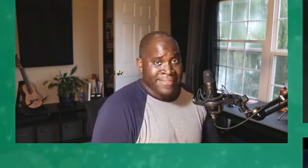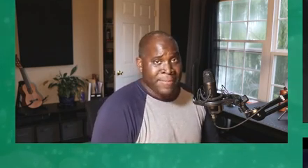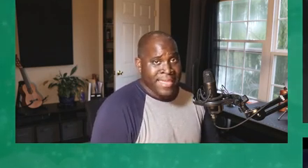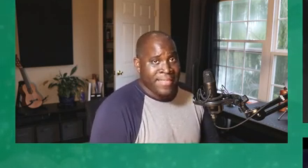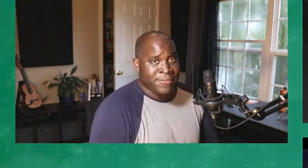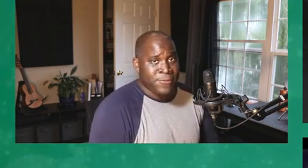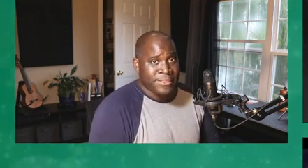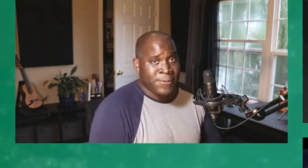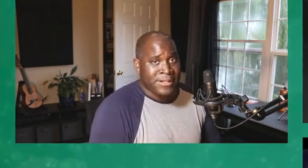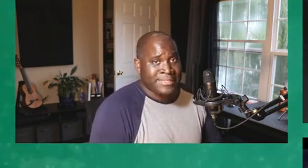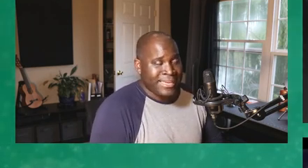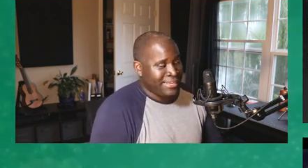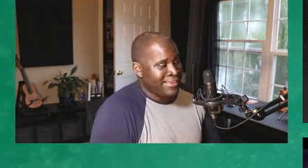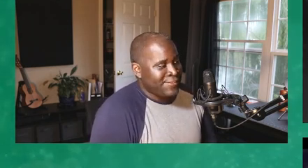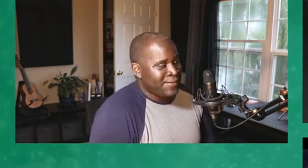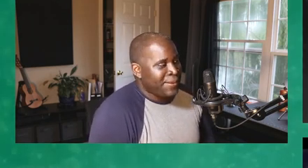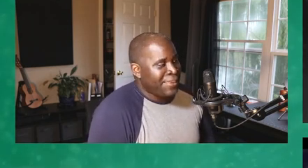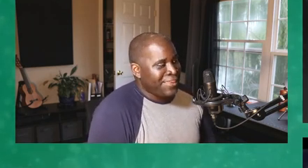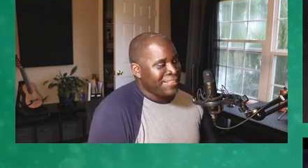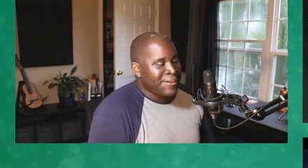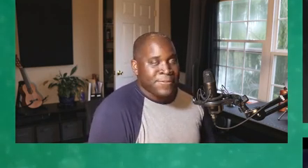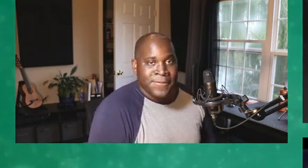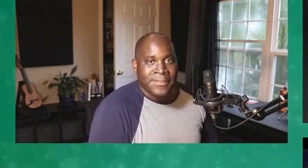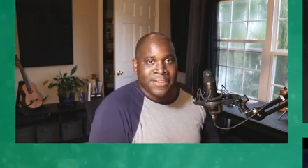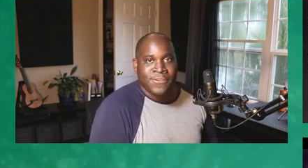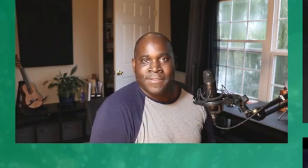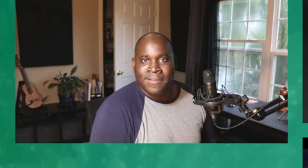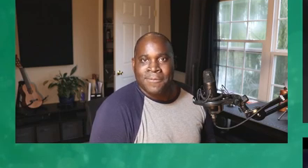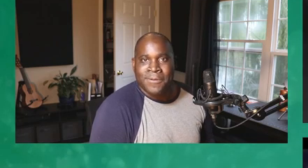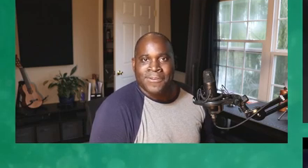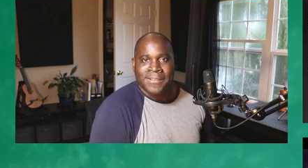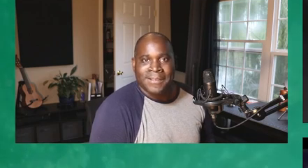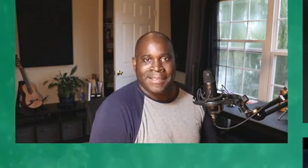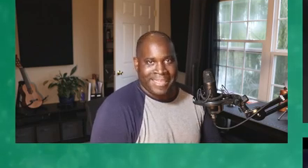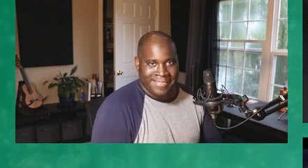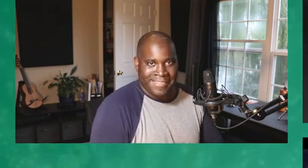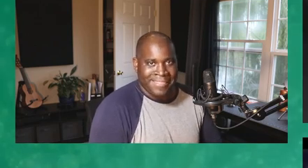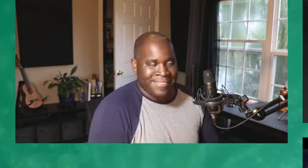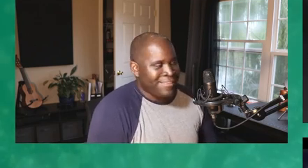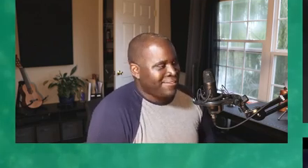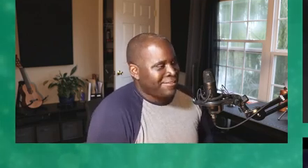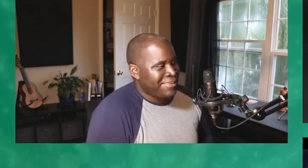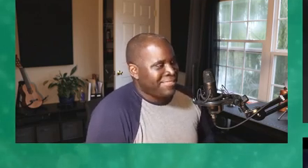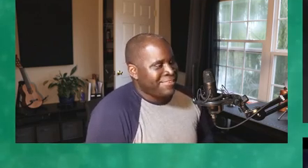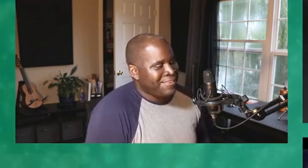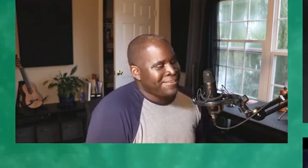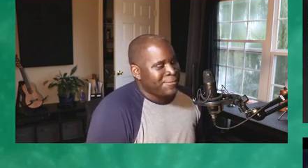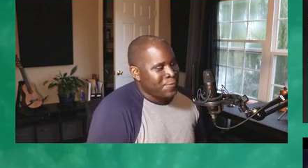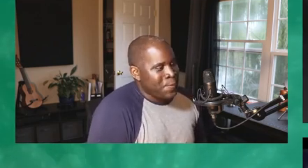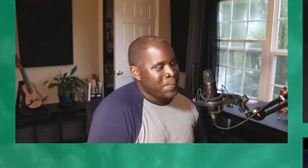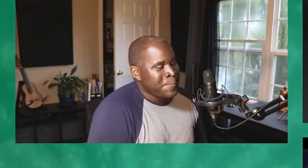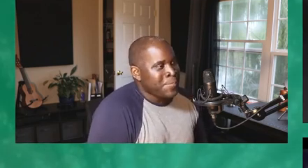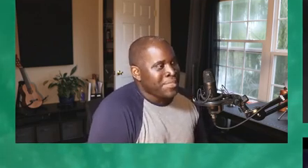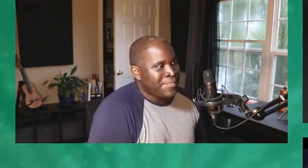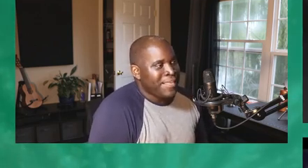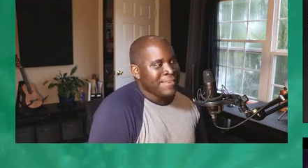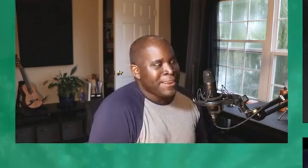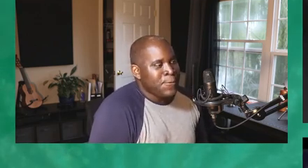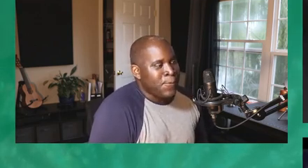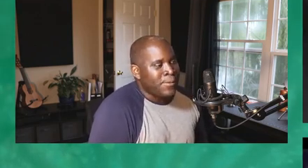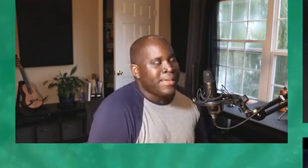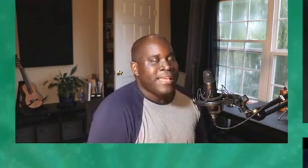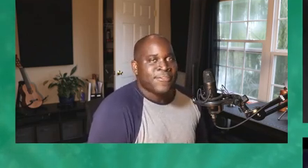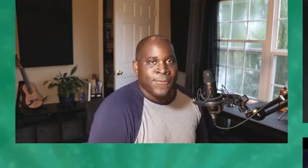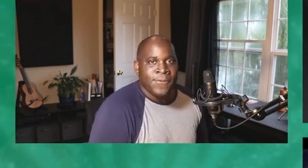that's the case, man, that's really well done, because it does feel like she's a different person in this season. So that's